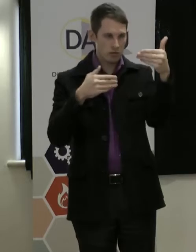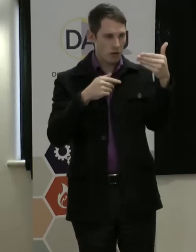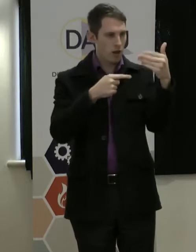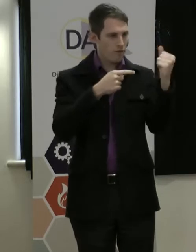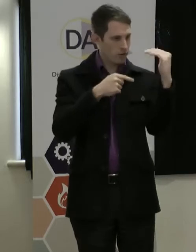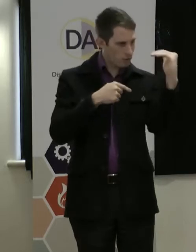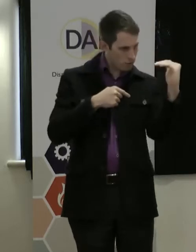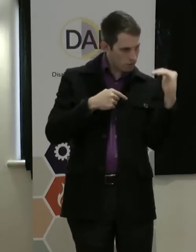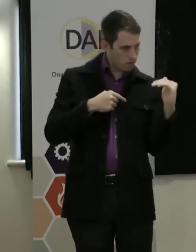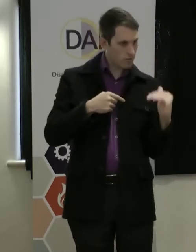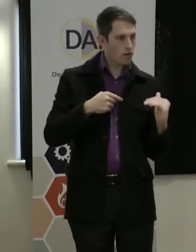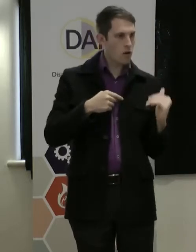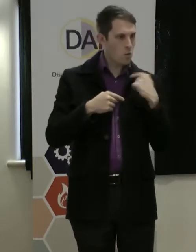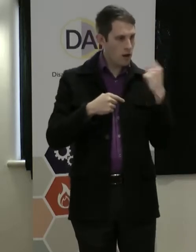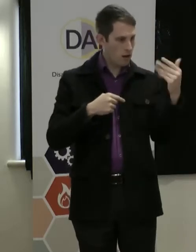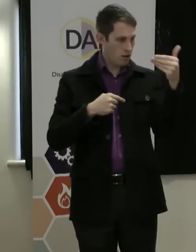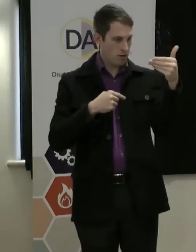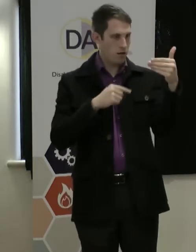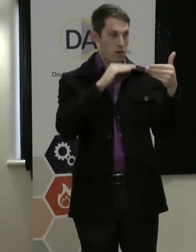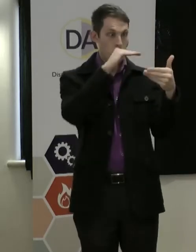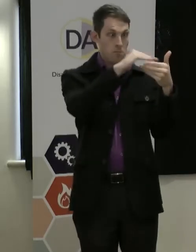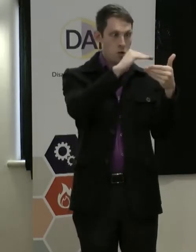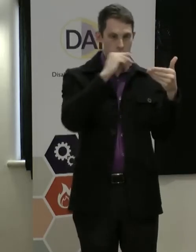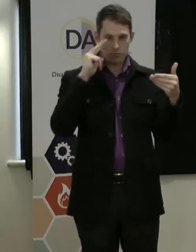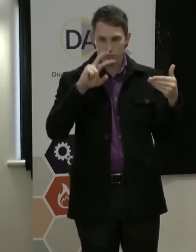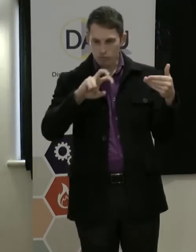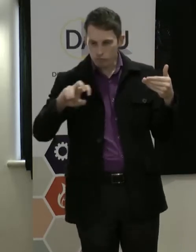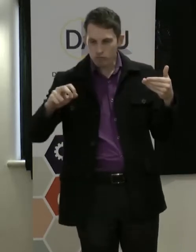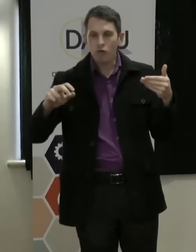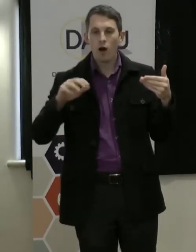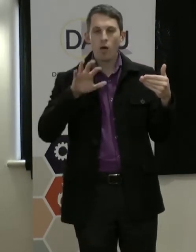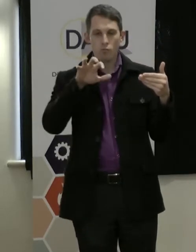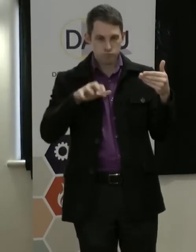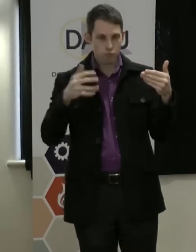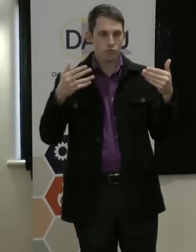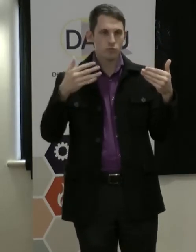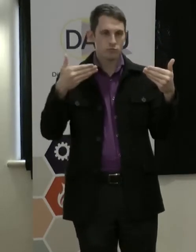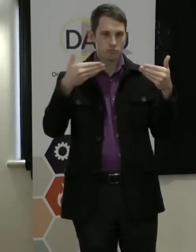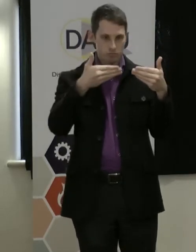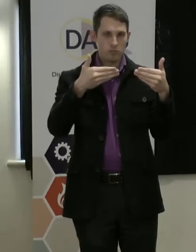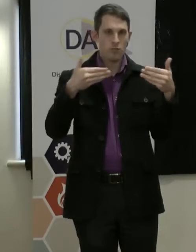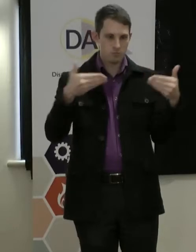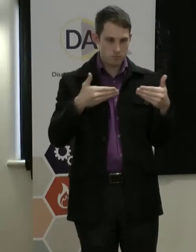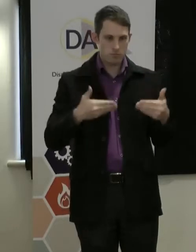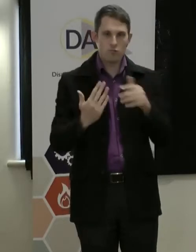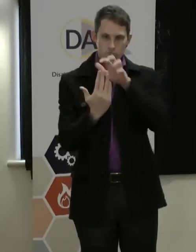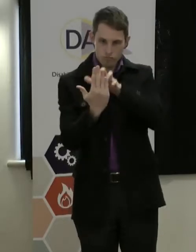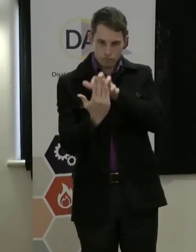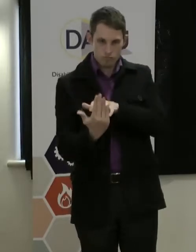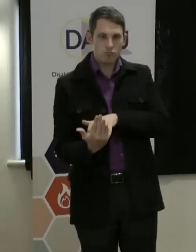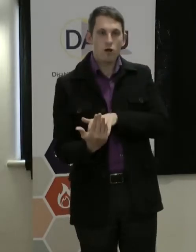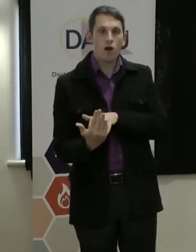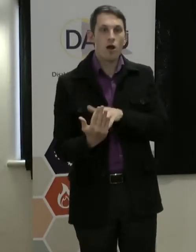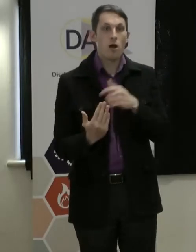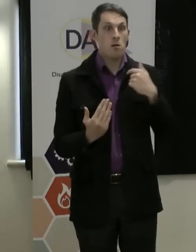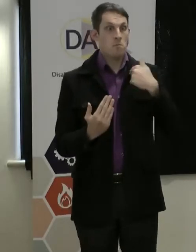and report against those areas. So I'm going to talk to you a bit later about access to justice issues, which is my